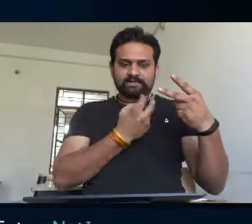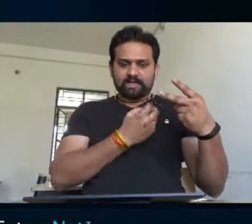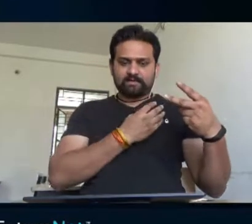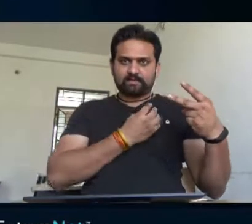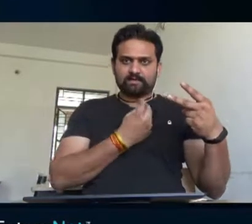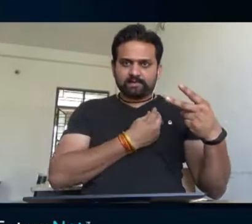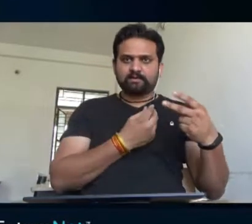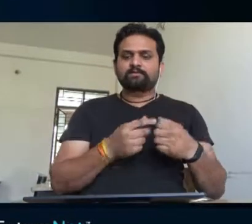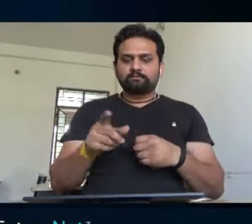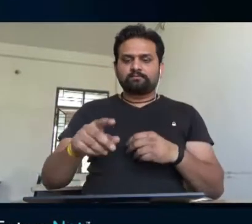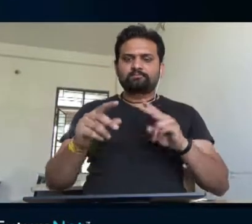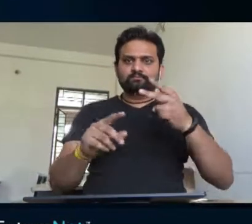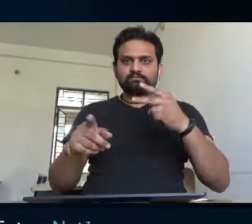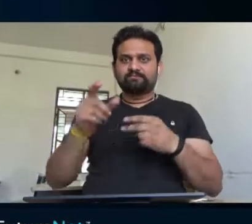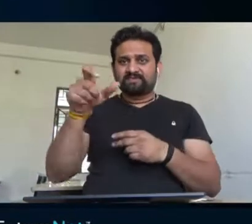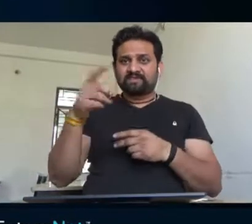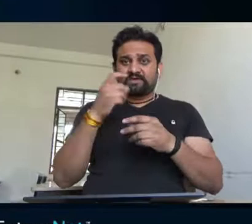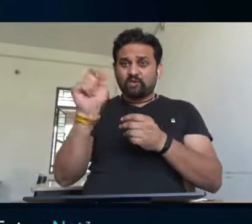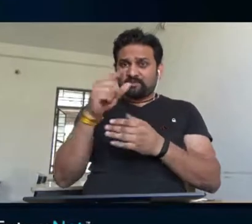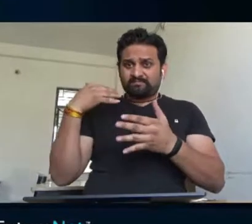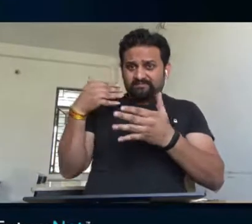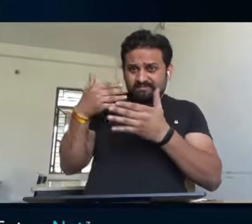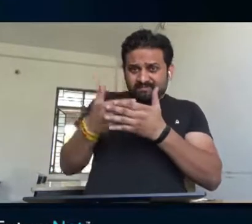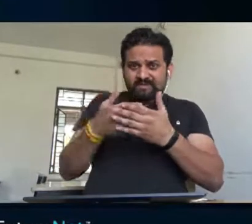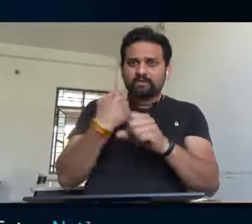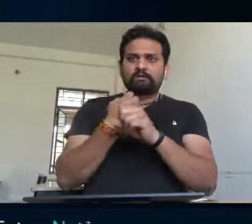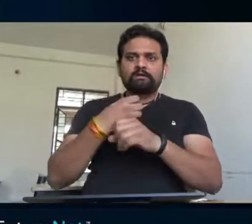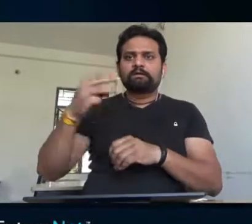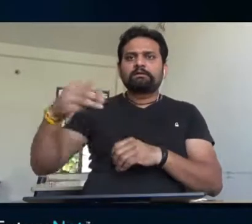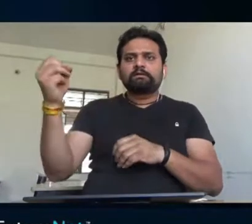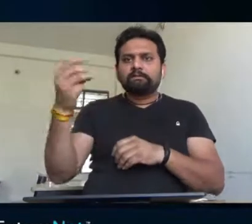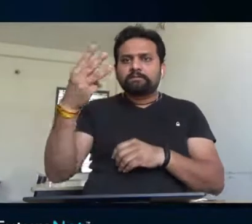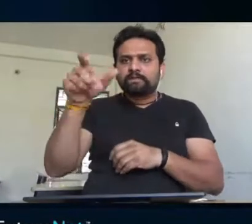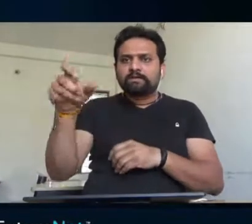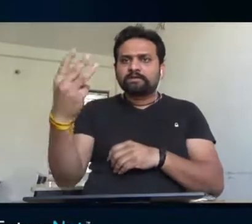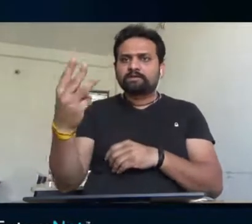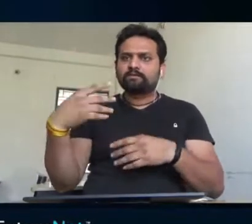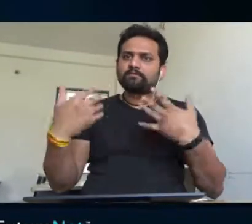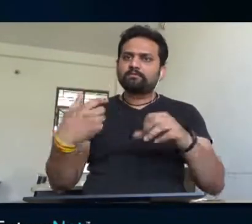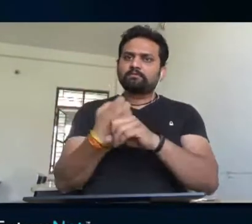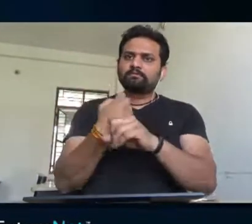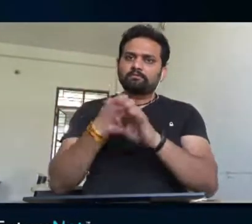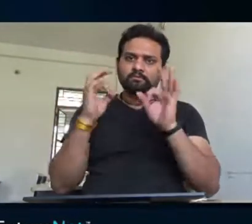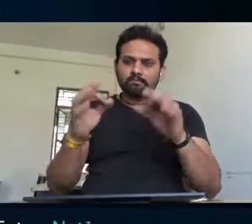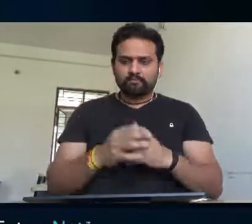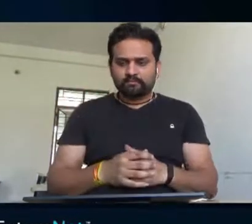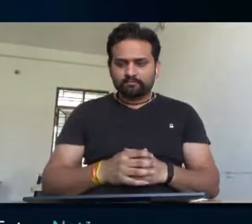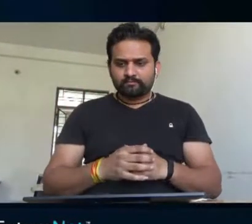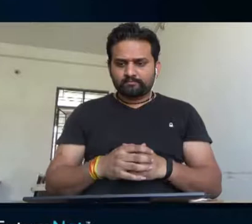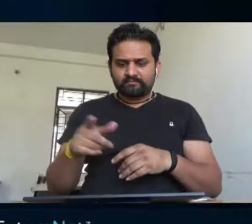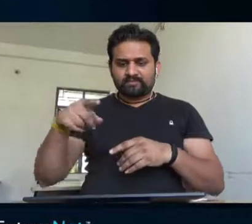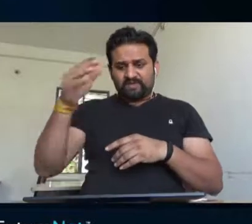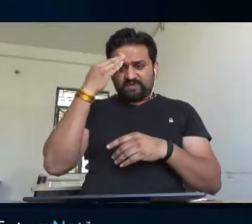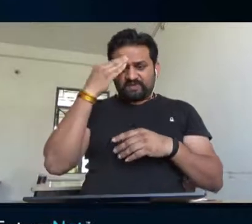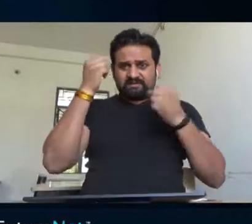in the company in the first months, ladies and gentlemen. I can't say this often enough. Yeah. Do you know maybe the